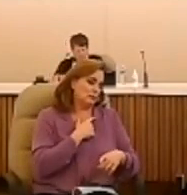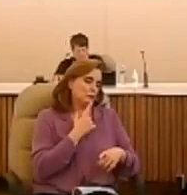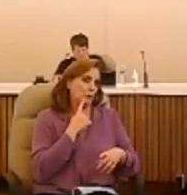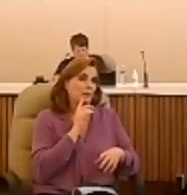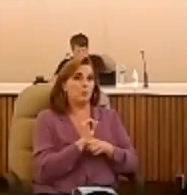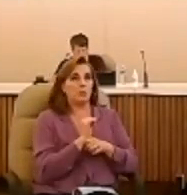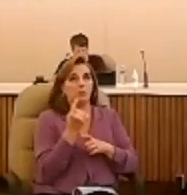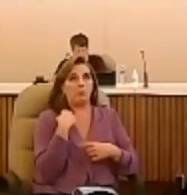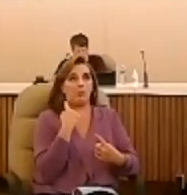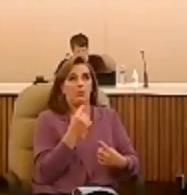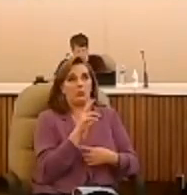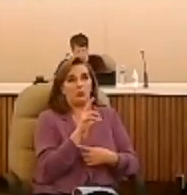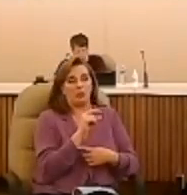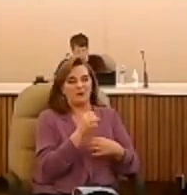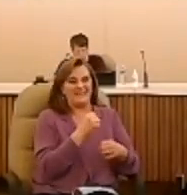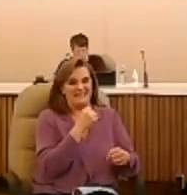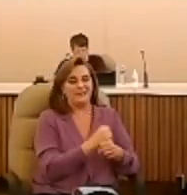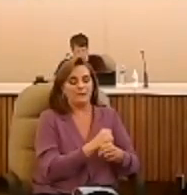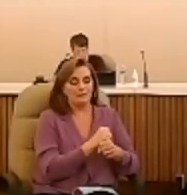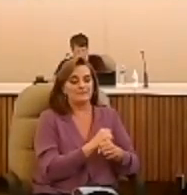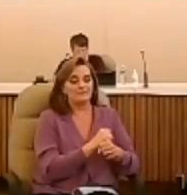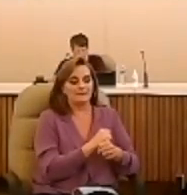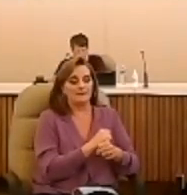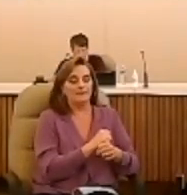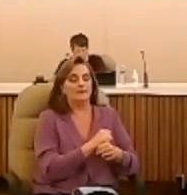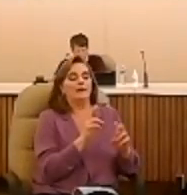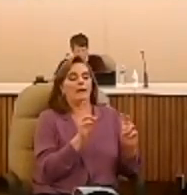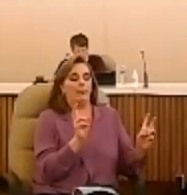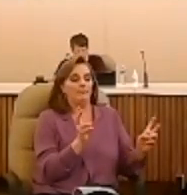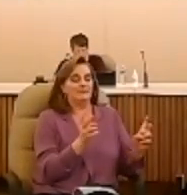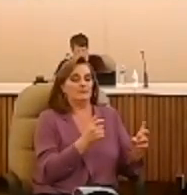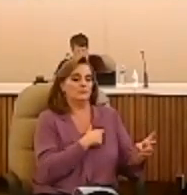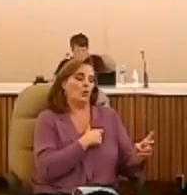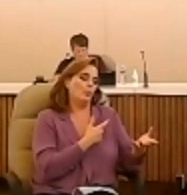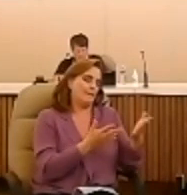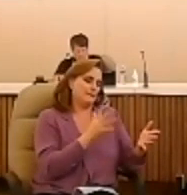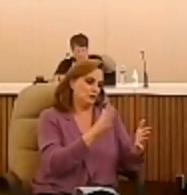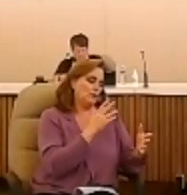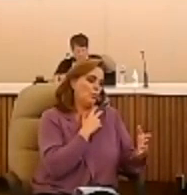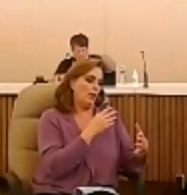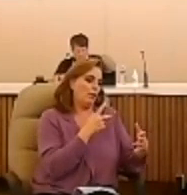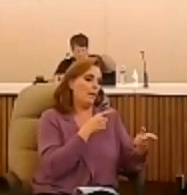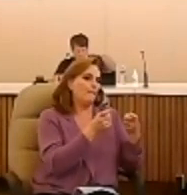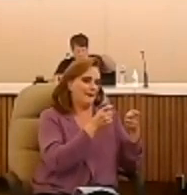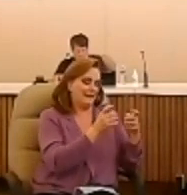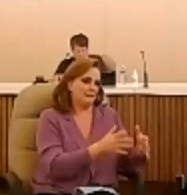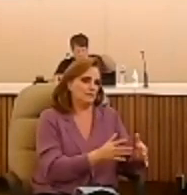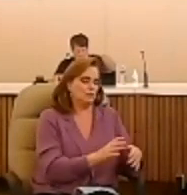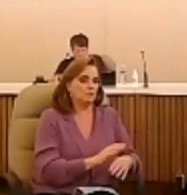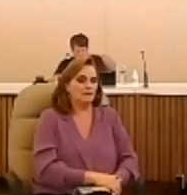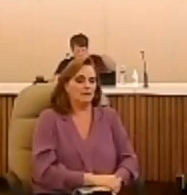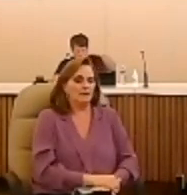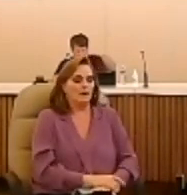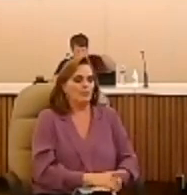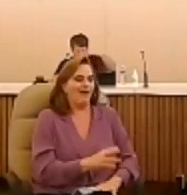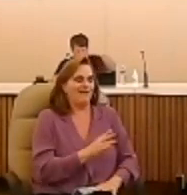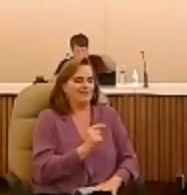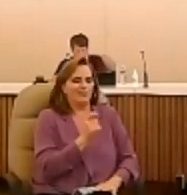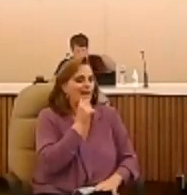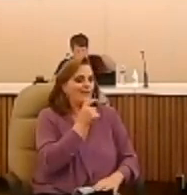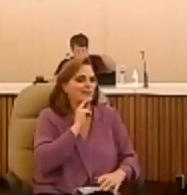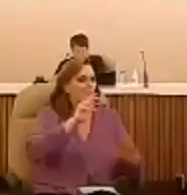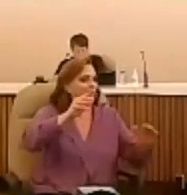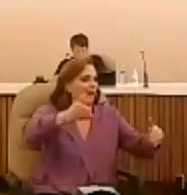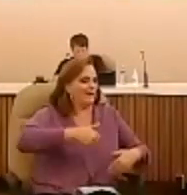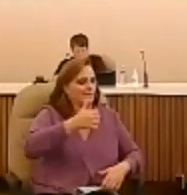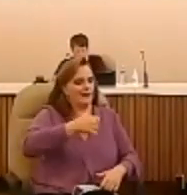now, so she's mostly likely going to manage it for us. Mhm. But we haven't even looked into hiring anybody yet